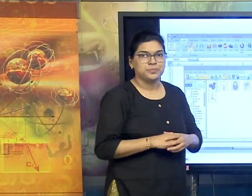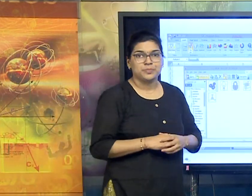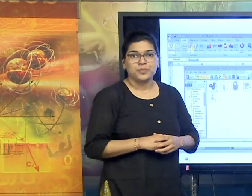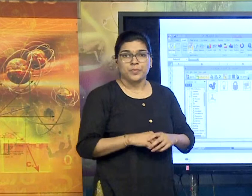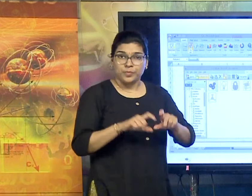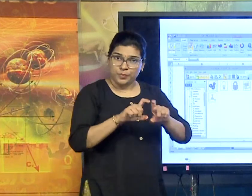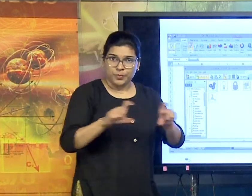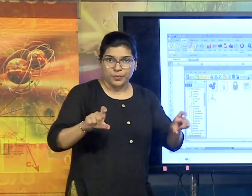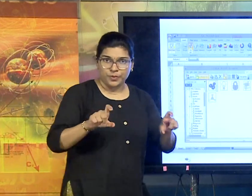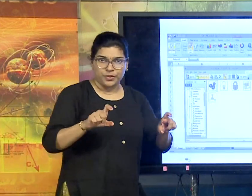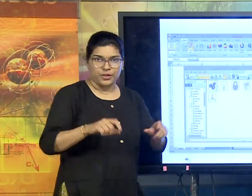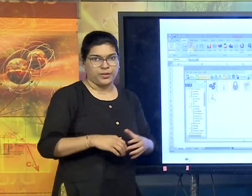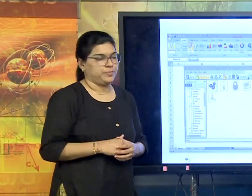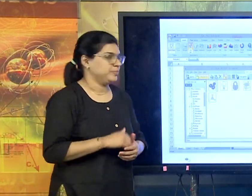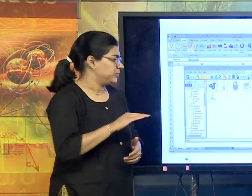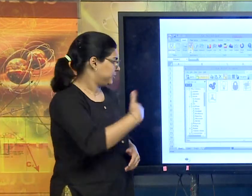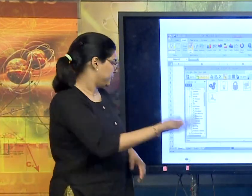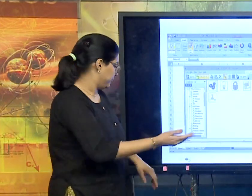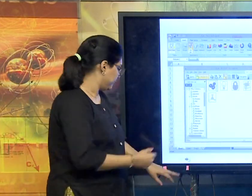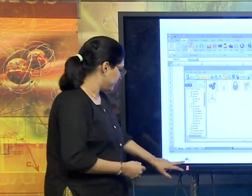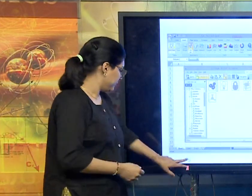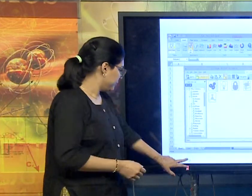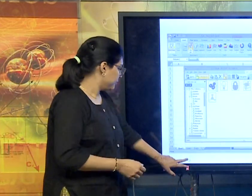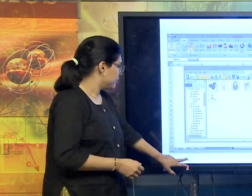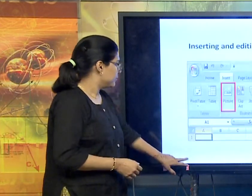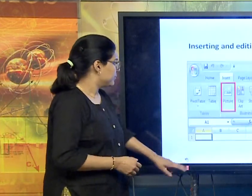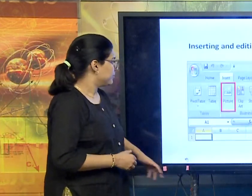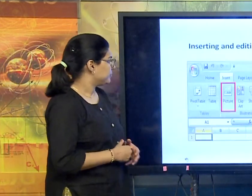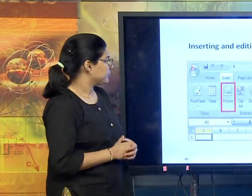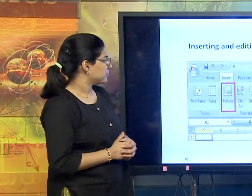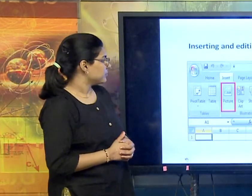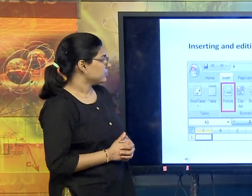softwares. I hope it is clear.